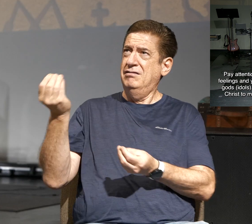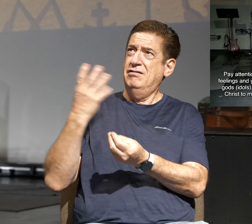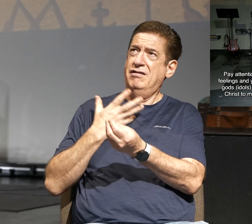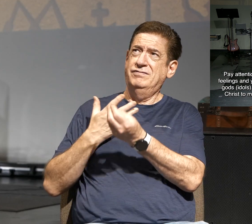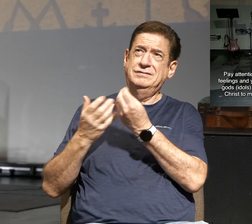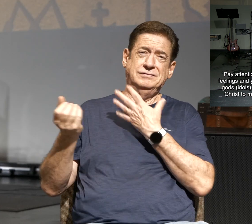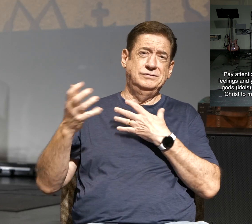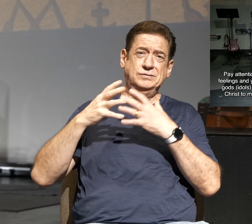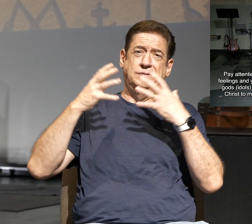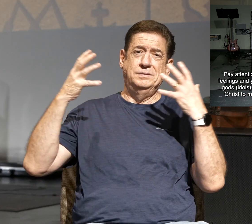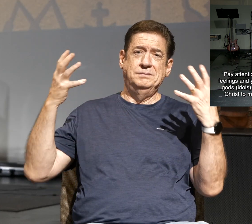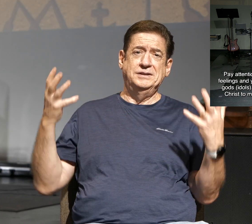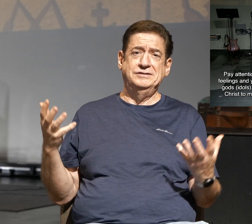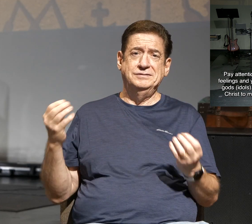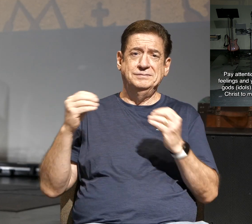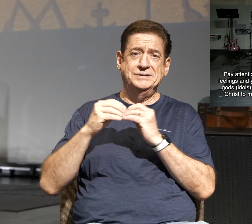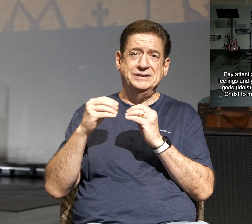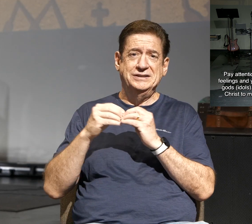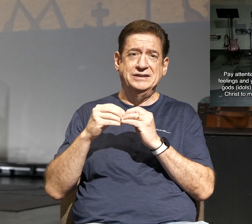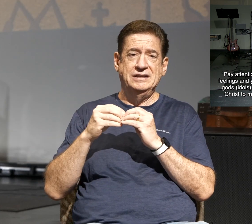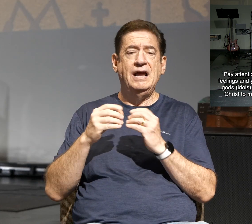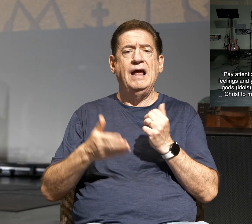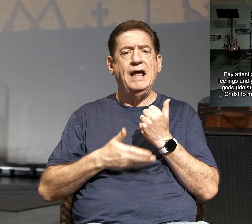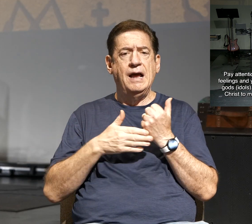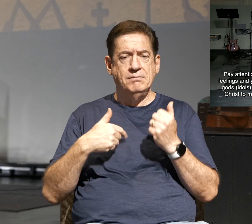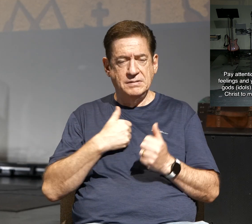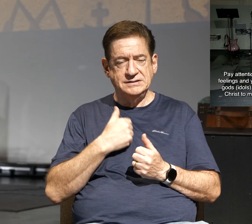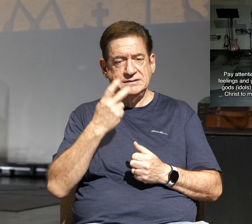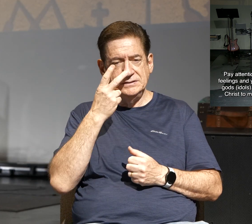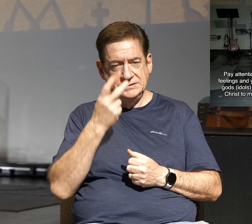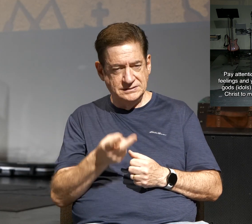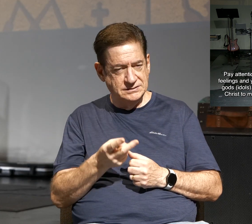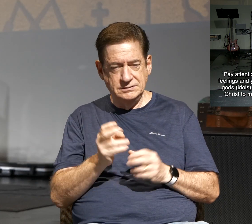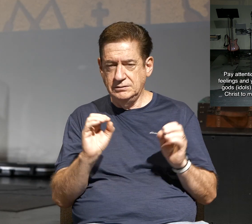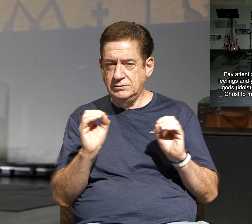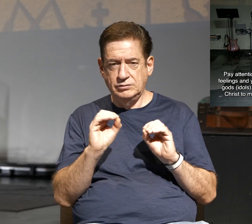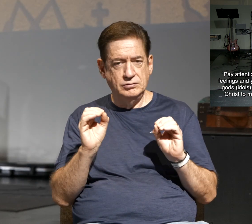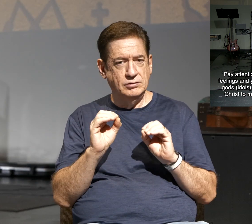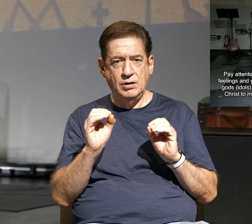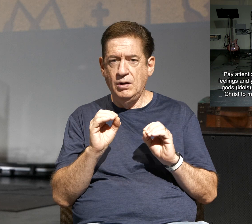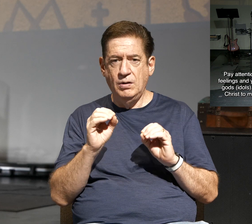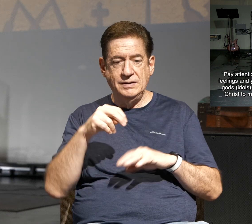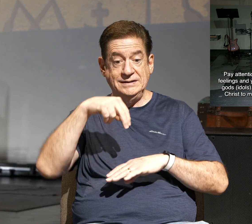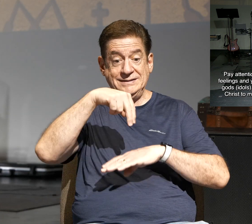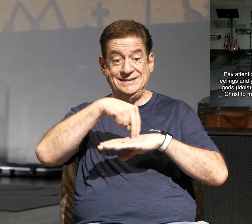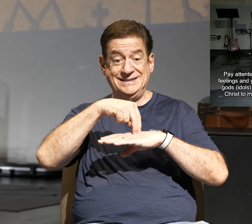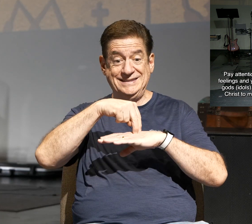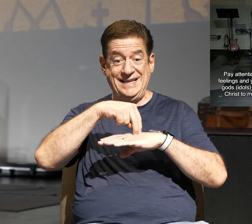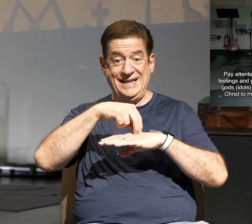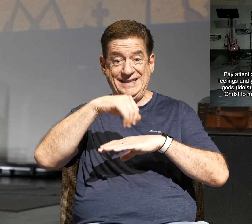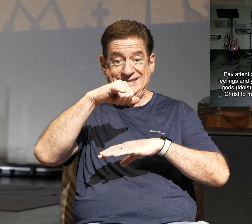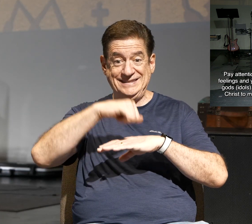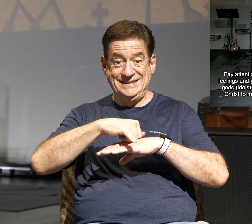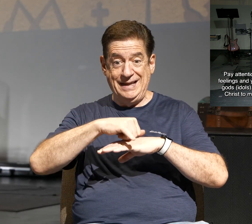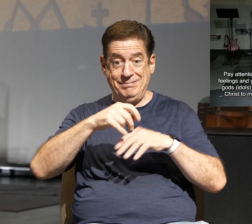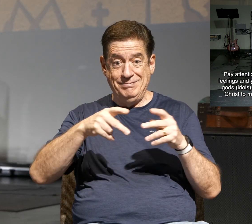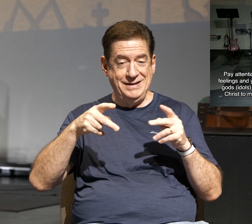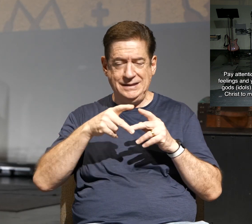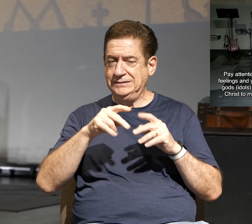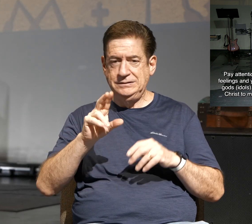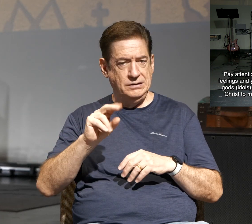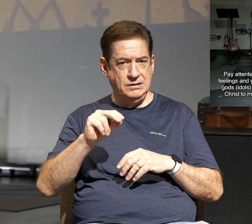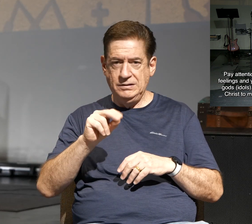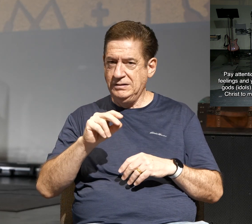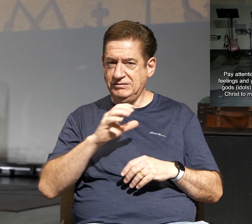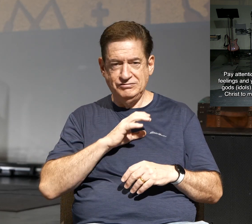much more. Help us to see that there is no standing still in the Christian life. We are either